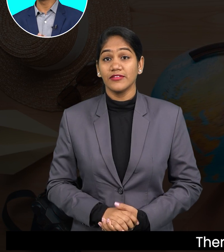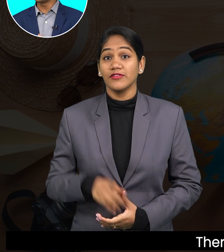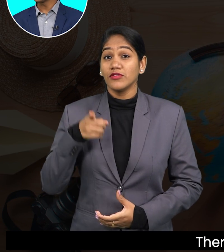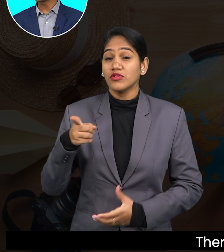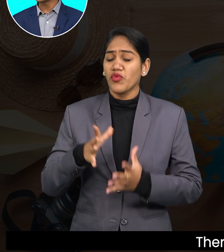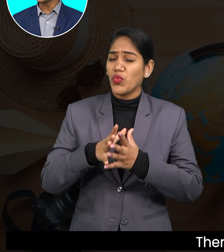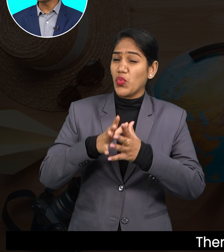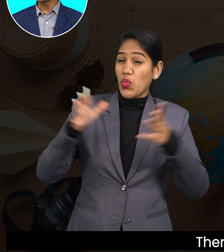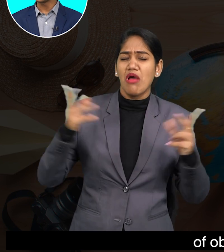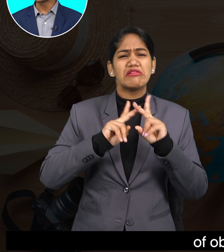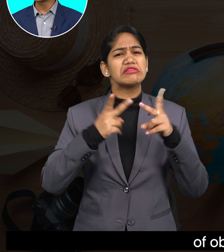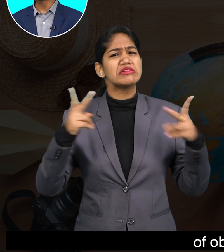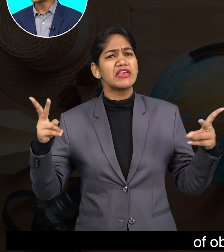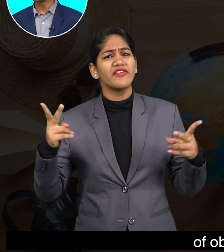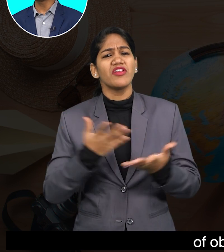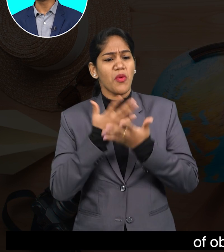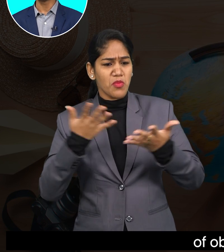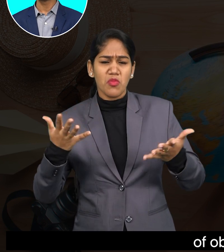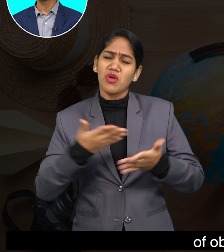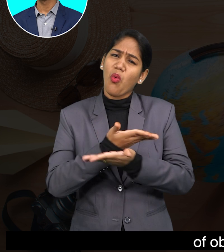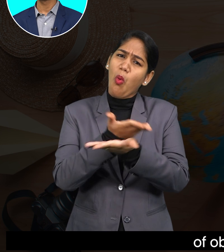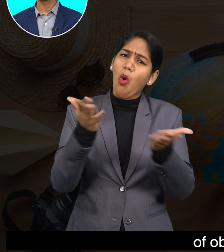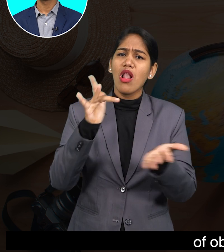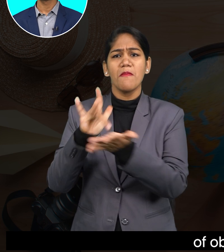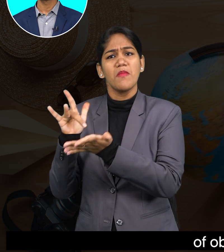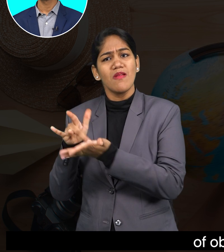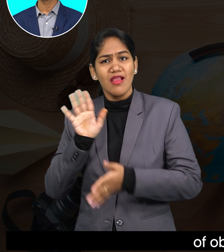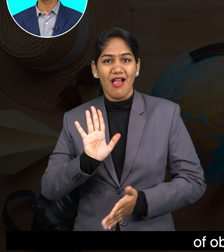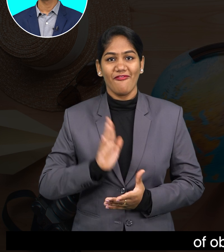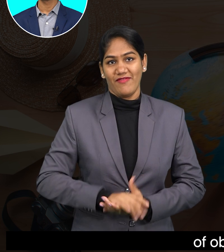There is a vast variety of objects everywhere.